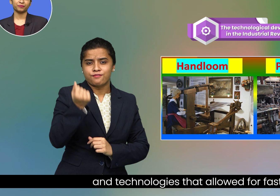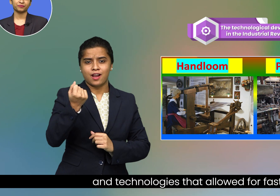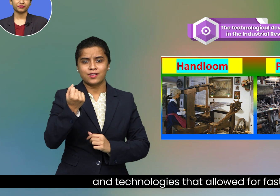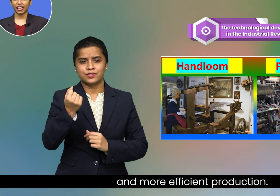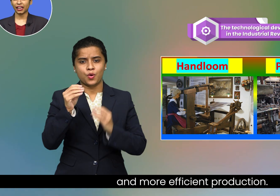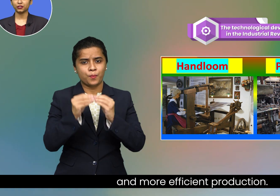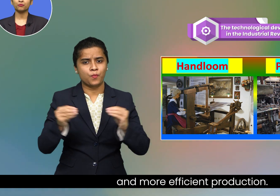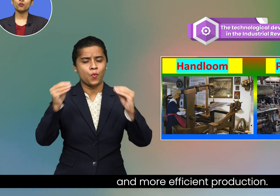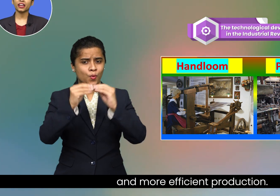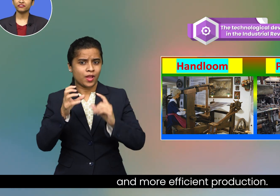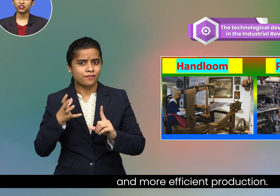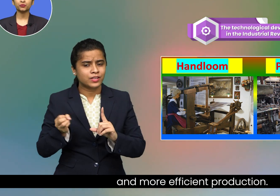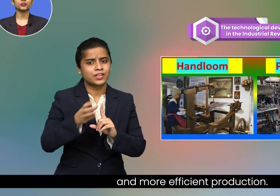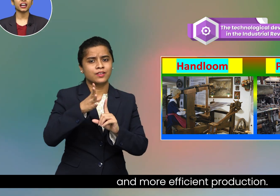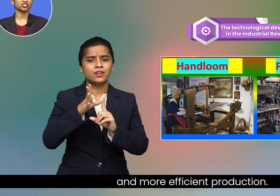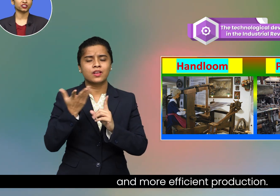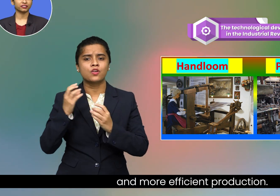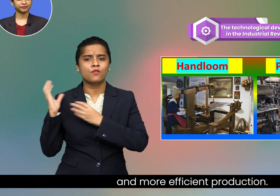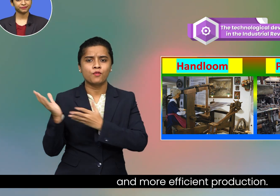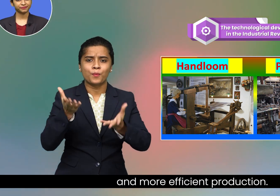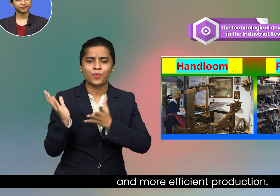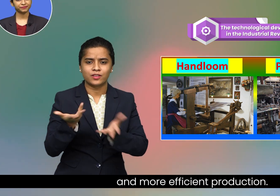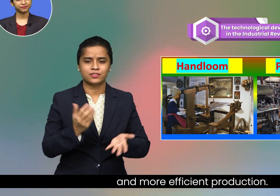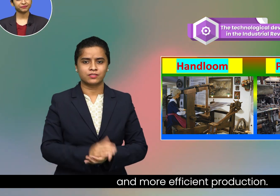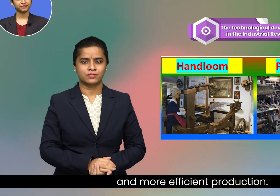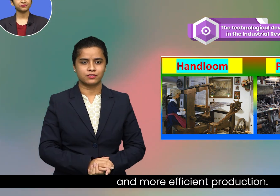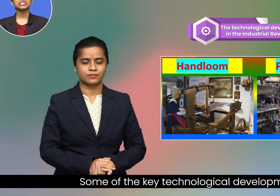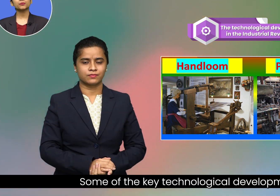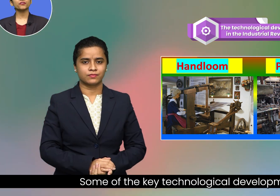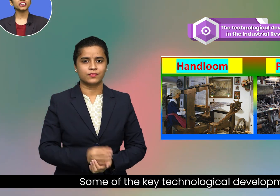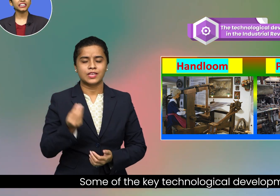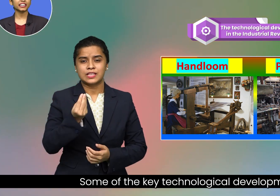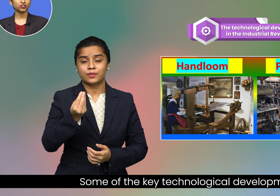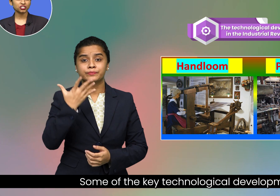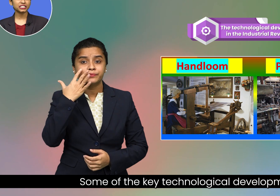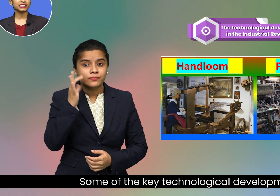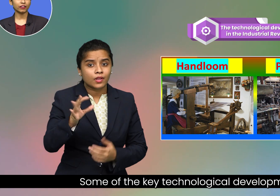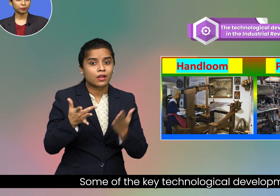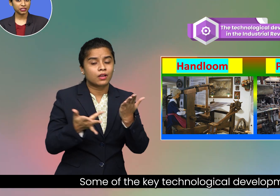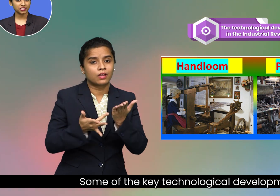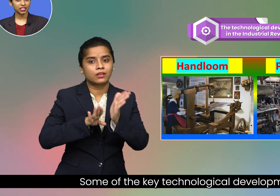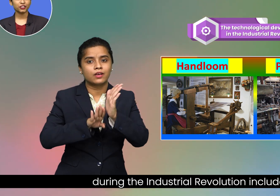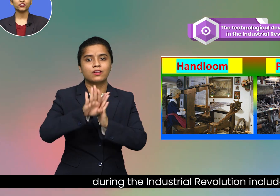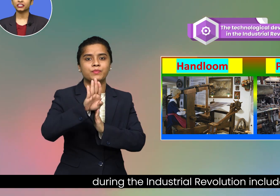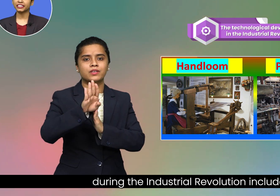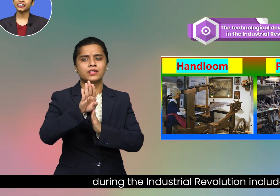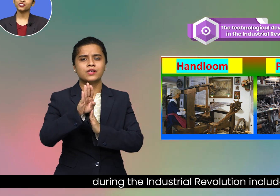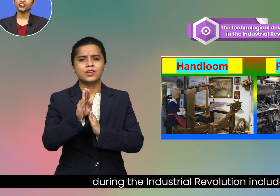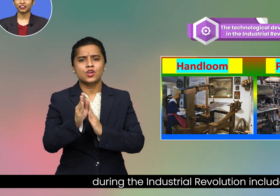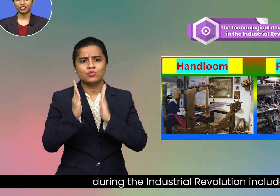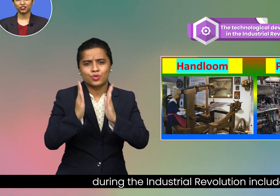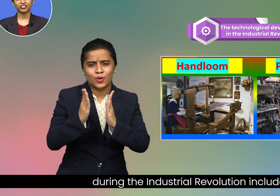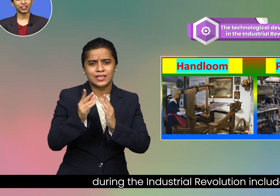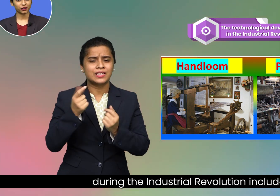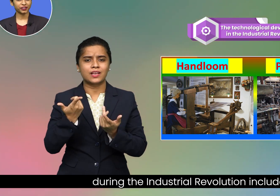faster and more efficient production. Some of the key technological developments during the